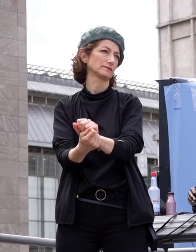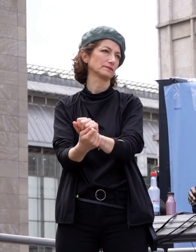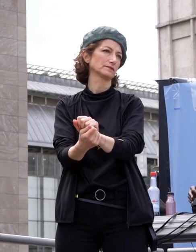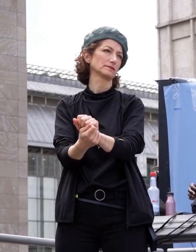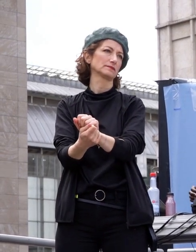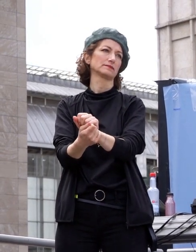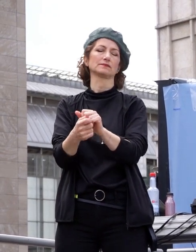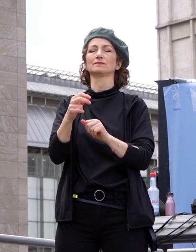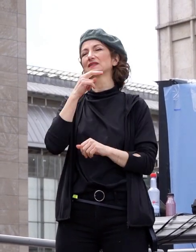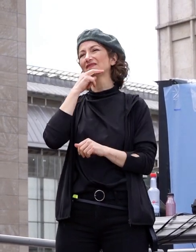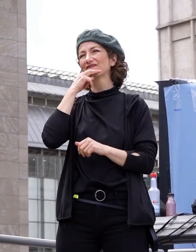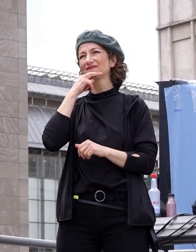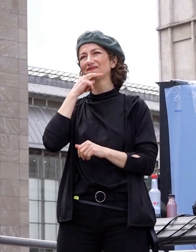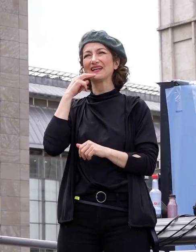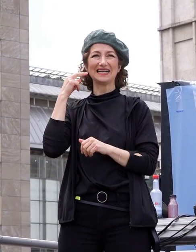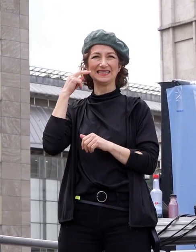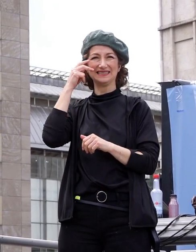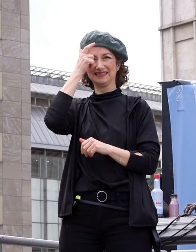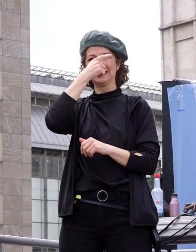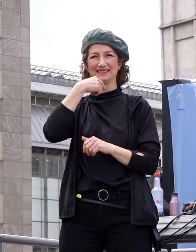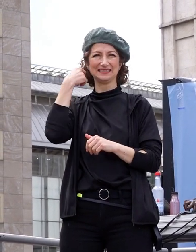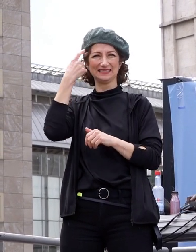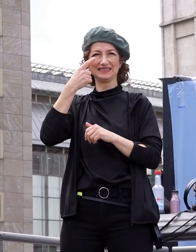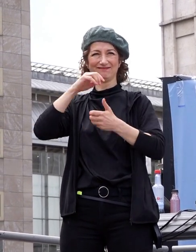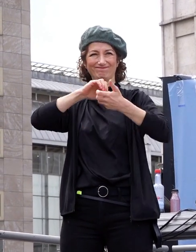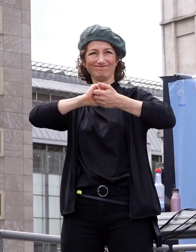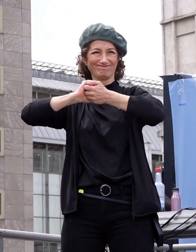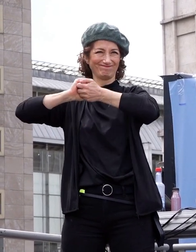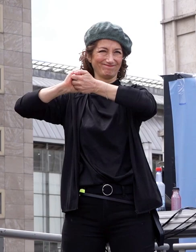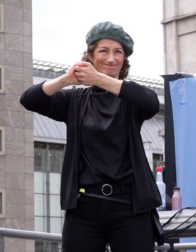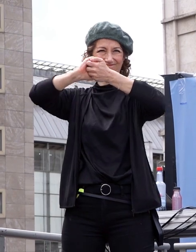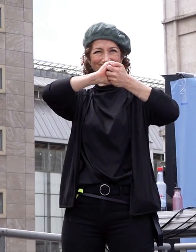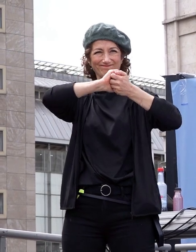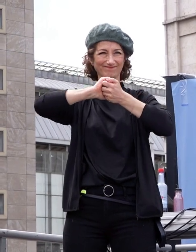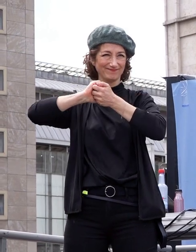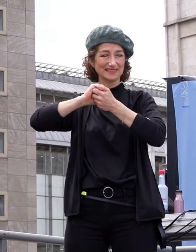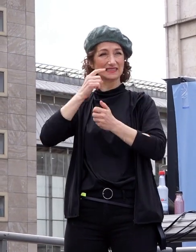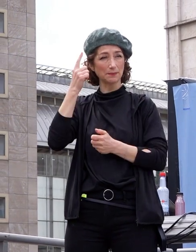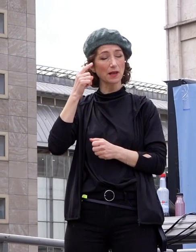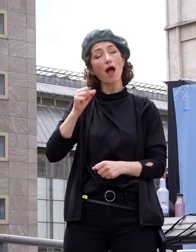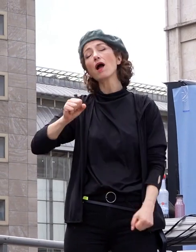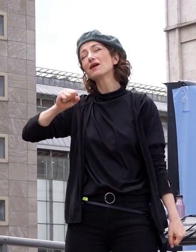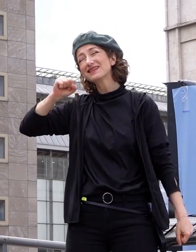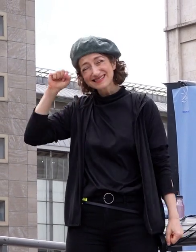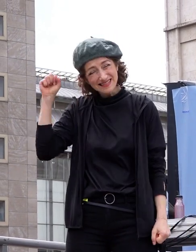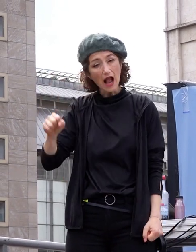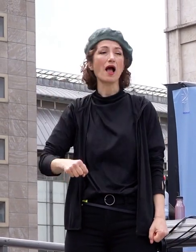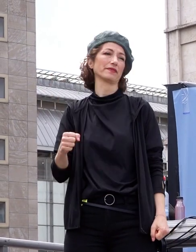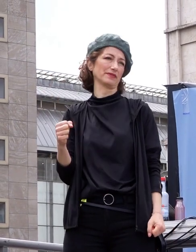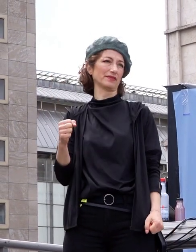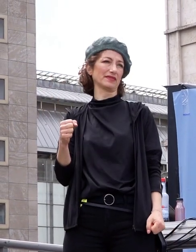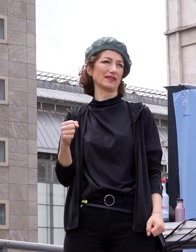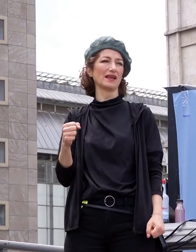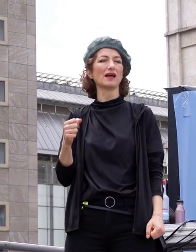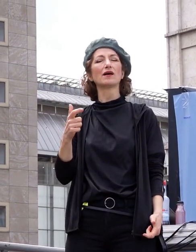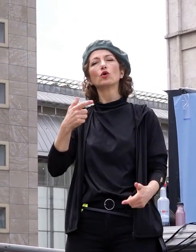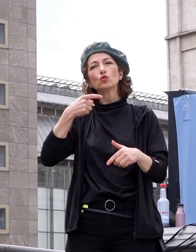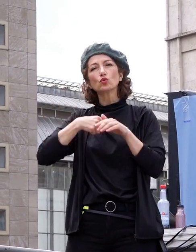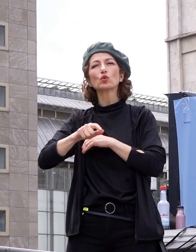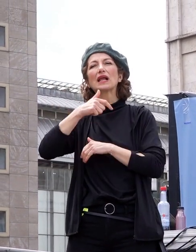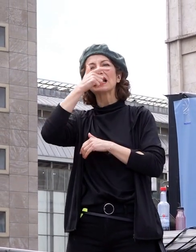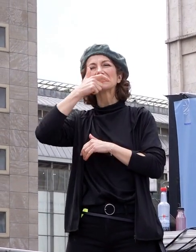White solidarity can end racial inequality in assets,